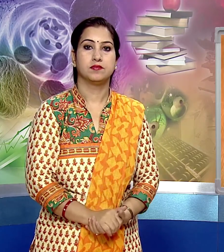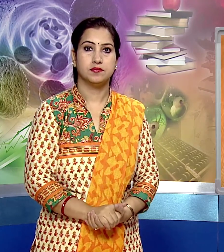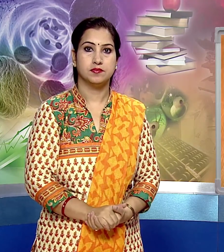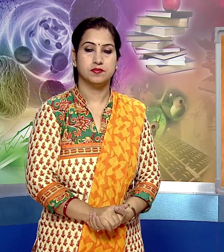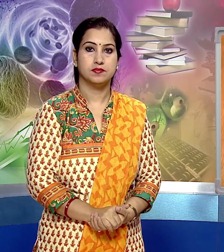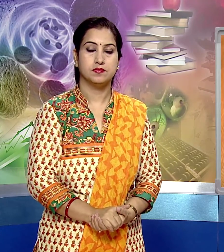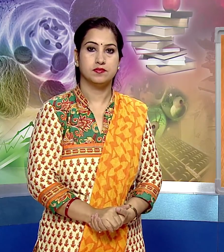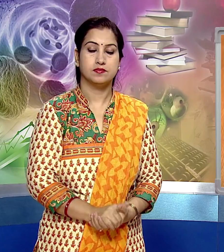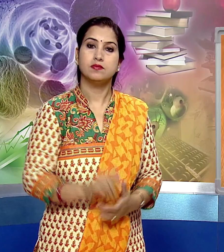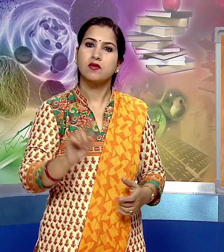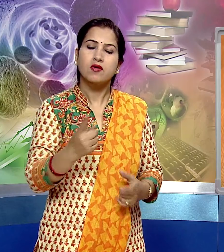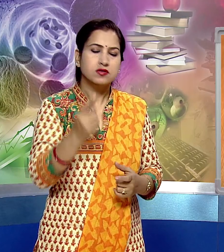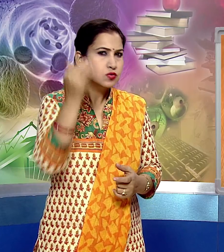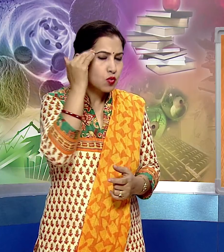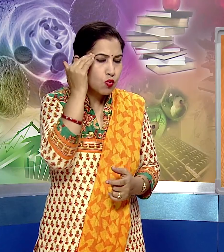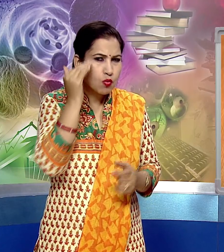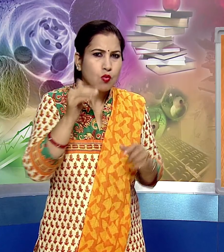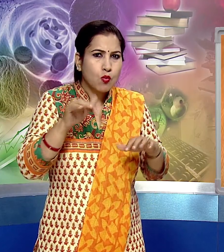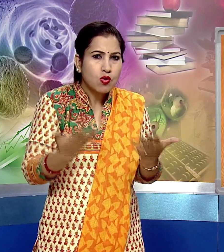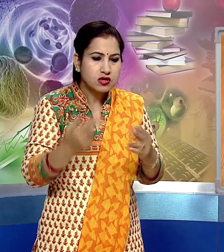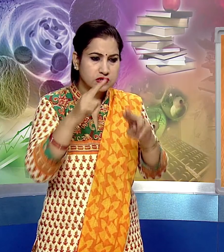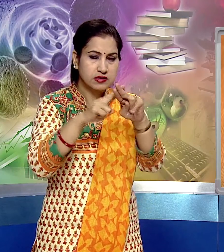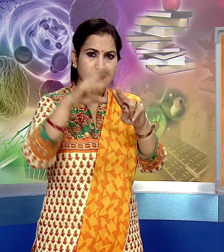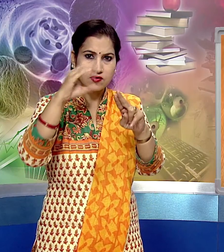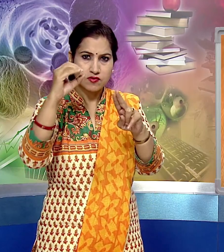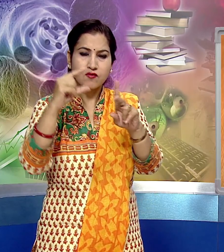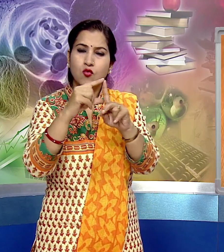Let us first know what is food.